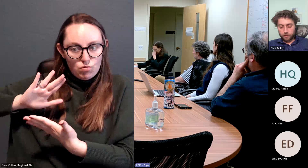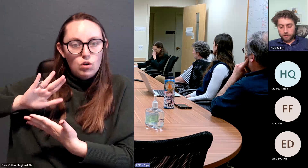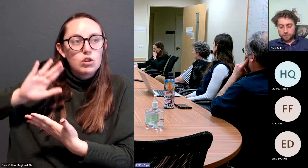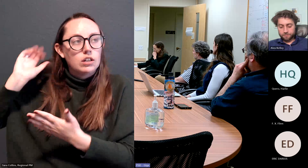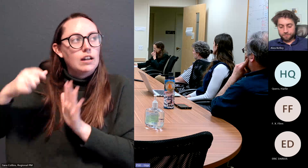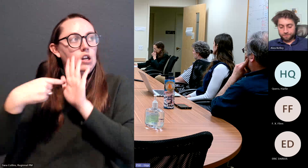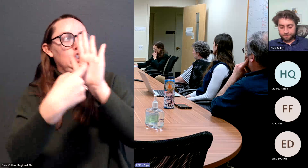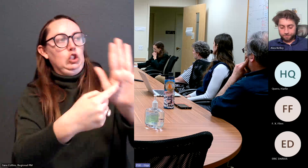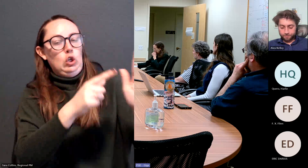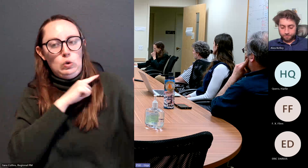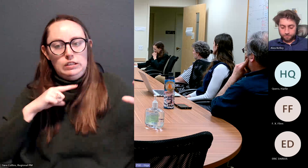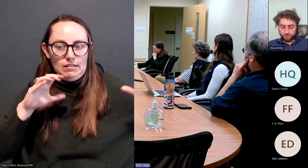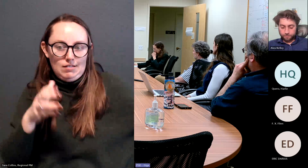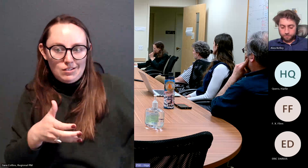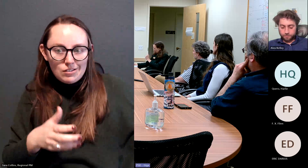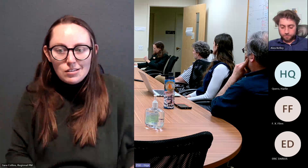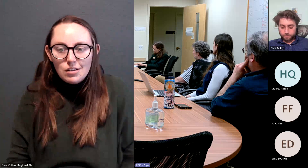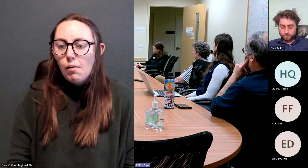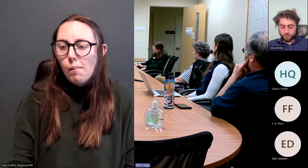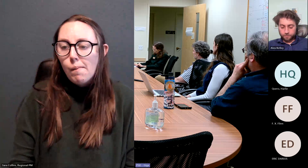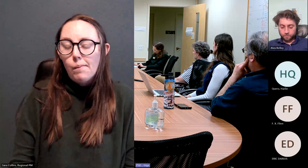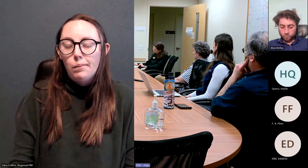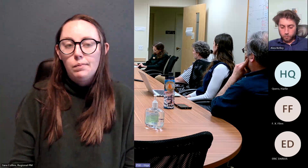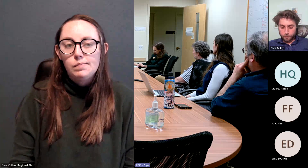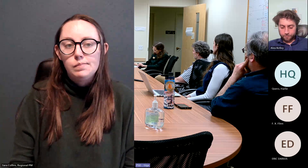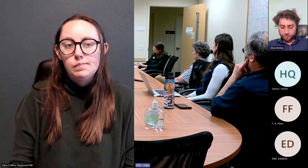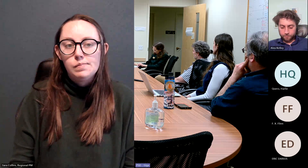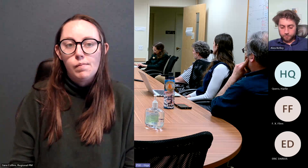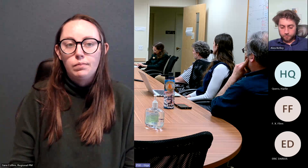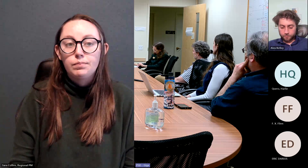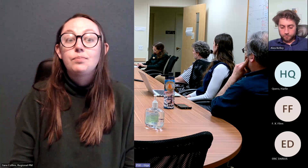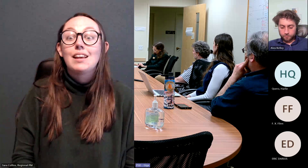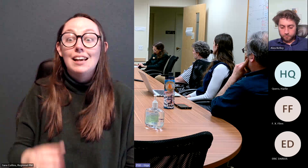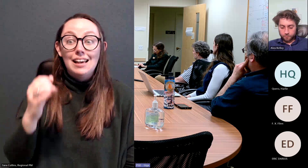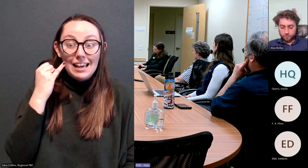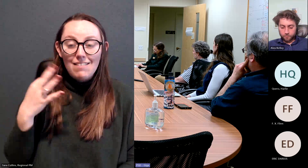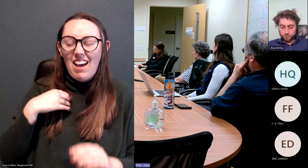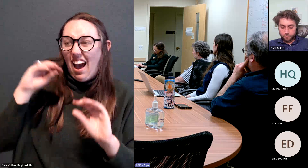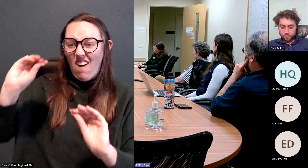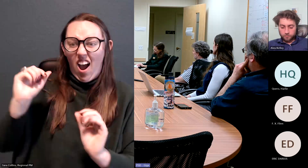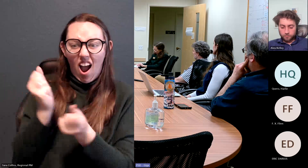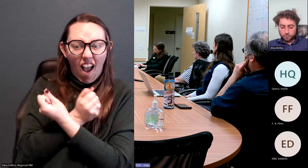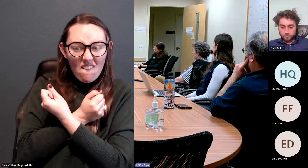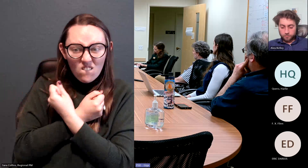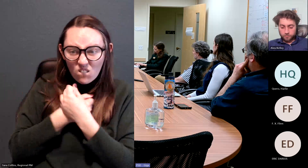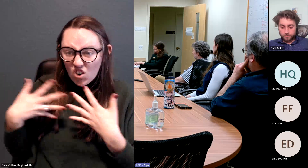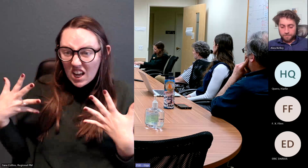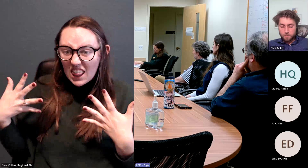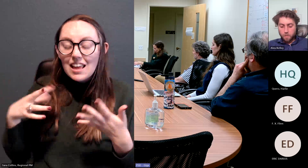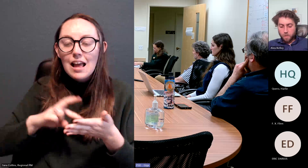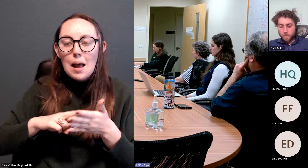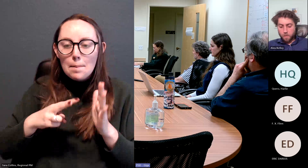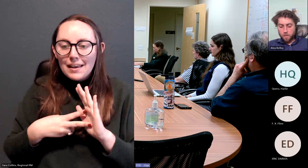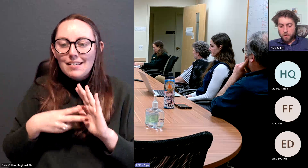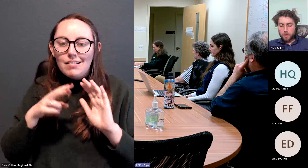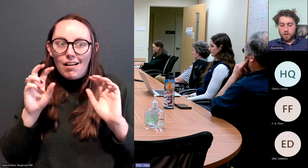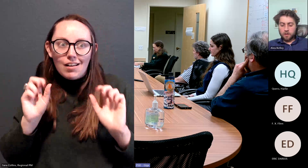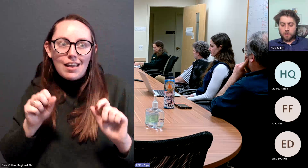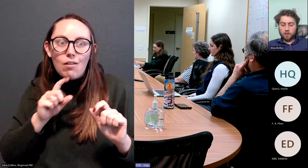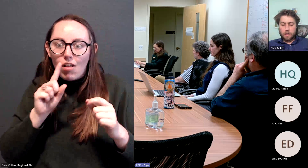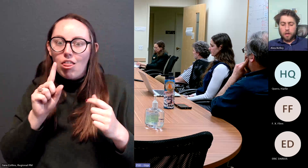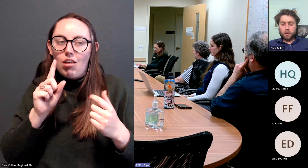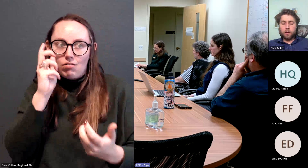can fine tune subsidies and accommodations for new emerging competitors or CUDs or whatever,